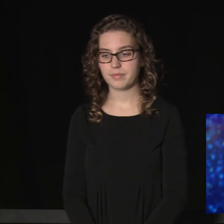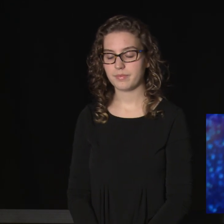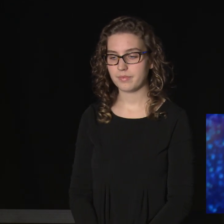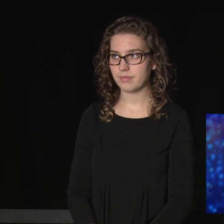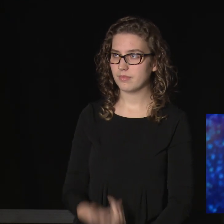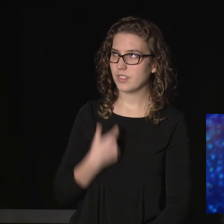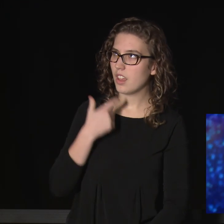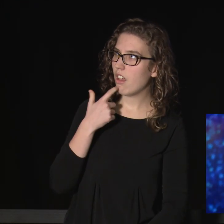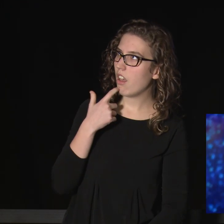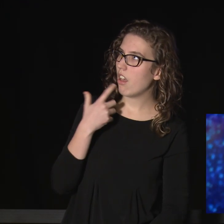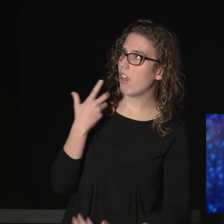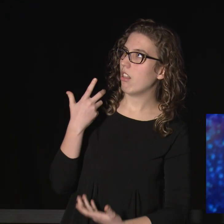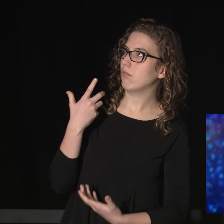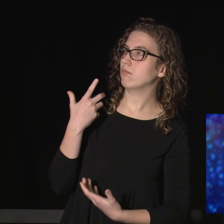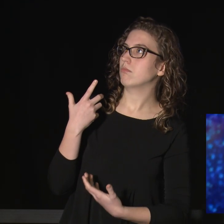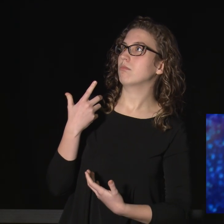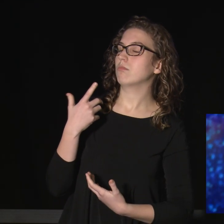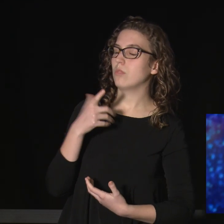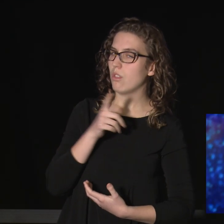And I say, Lord,